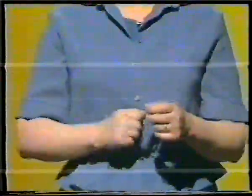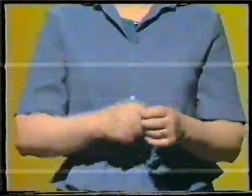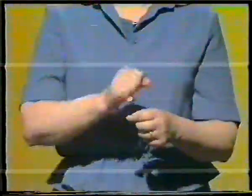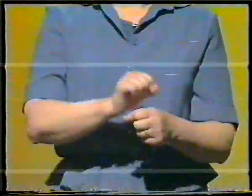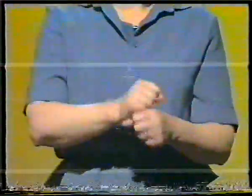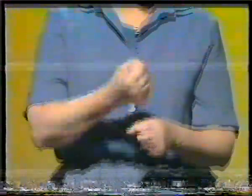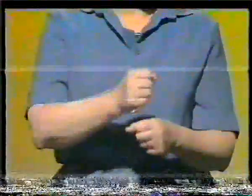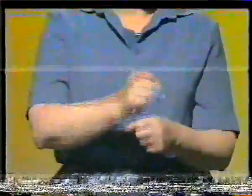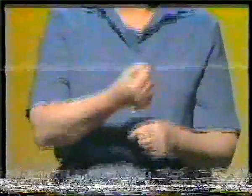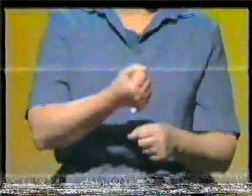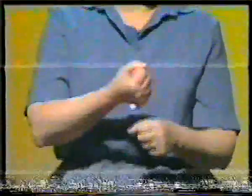To make or to do.